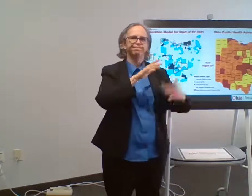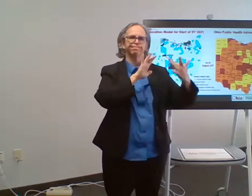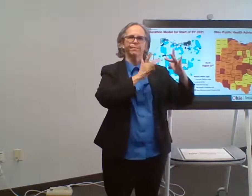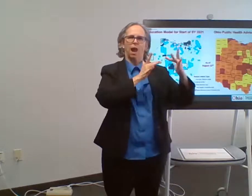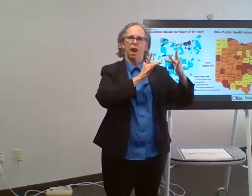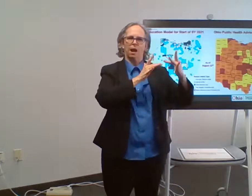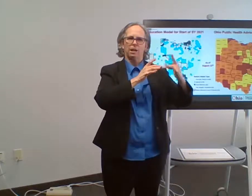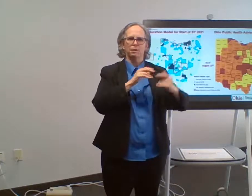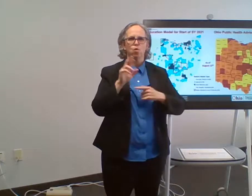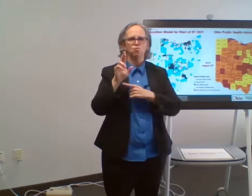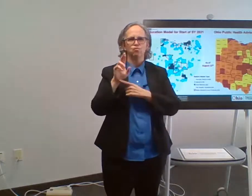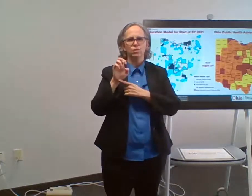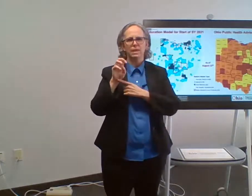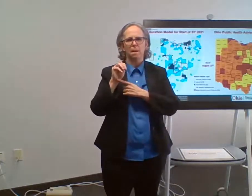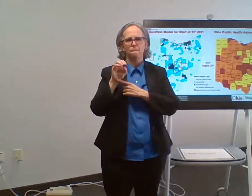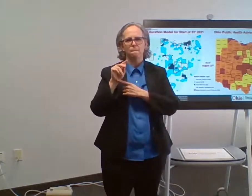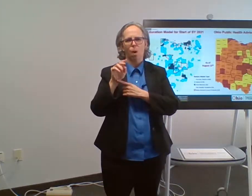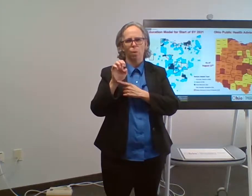The